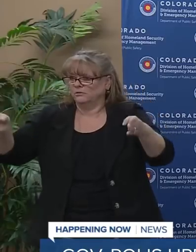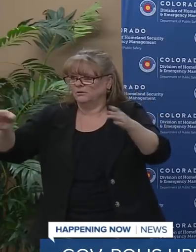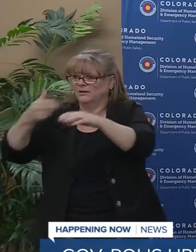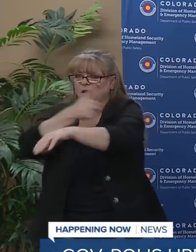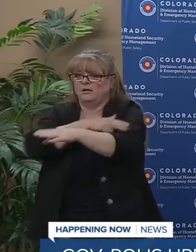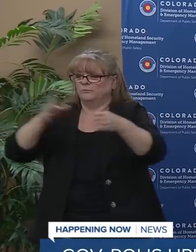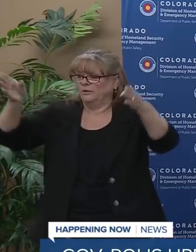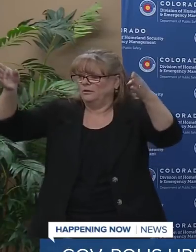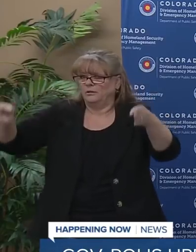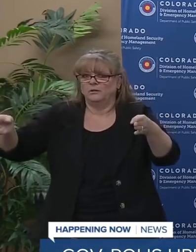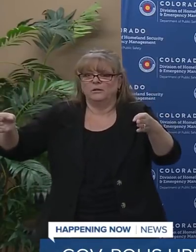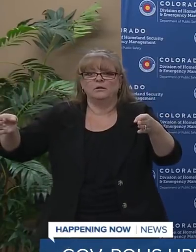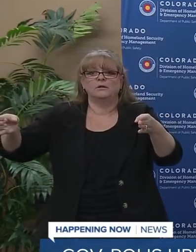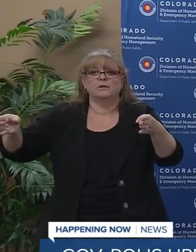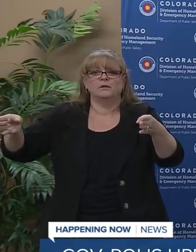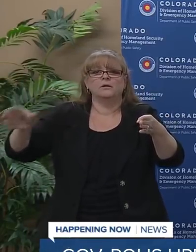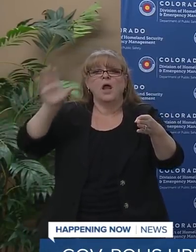3 days, 5 days